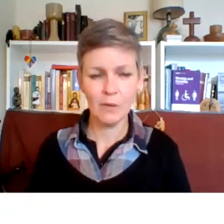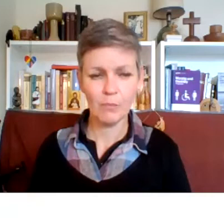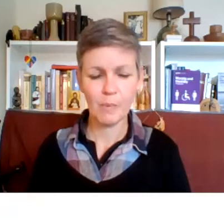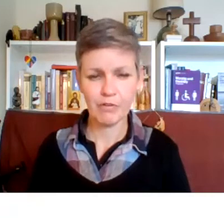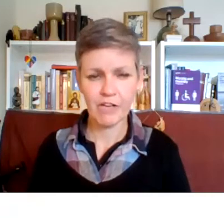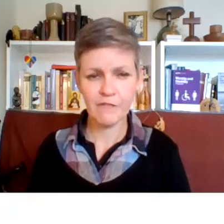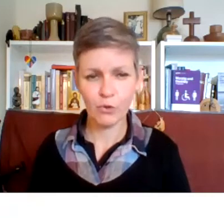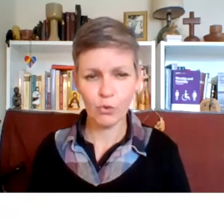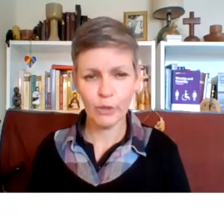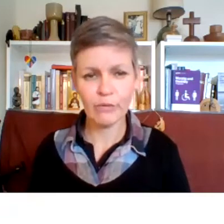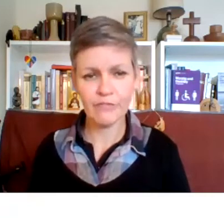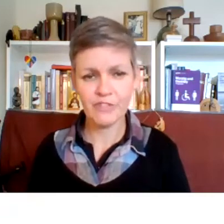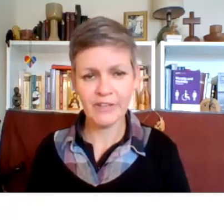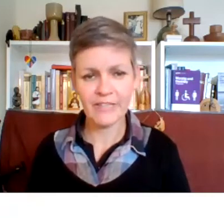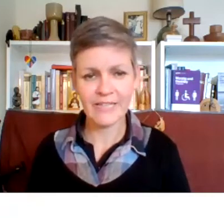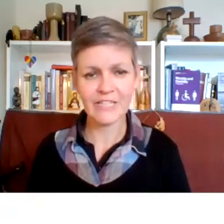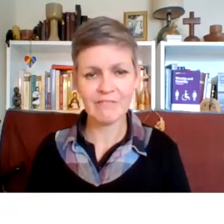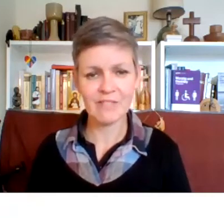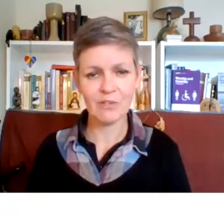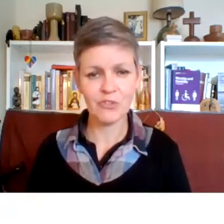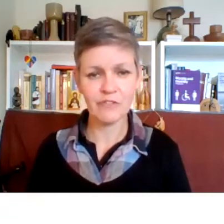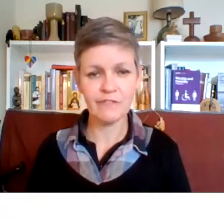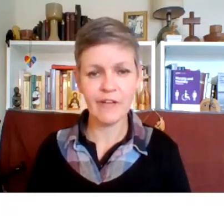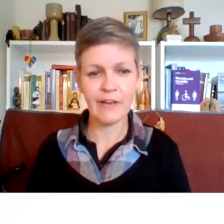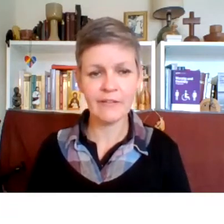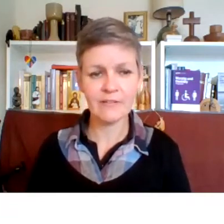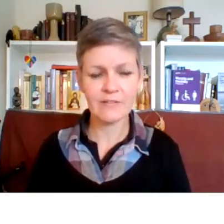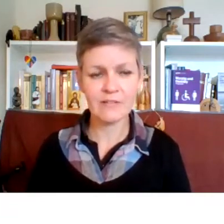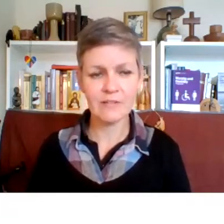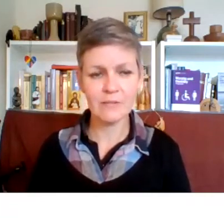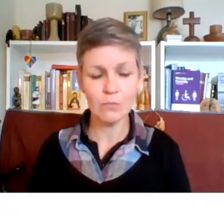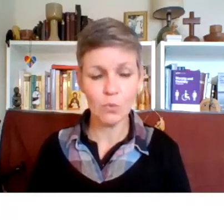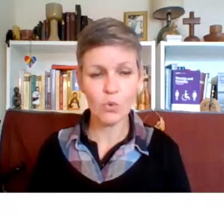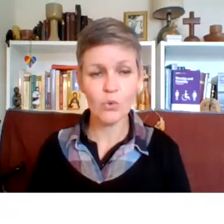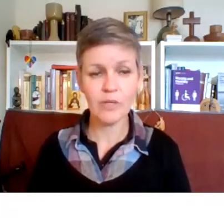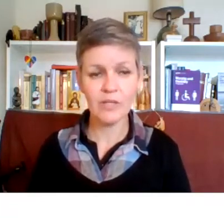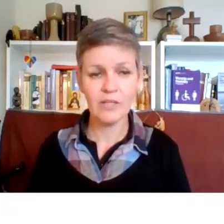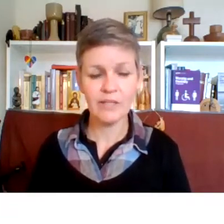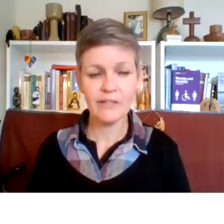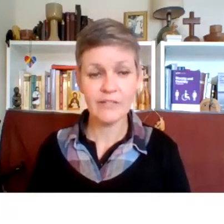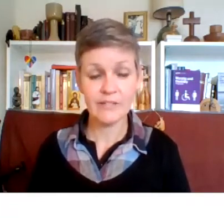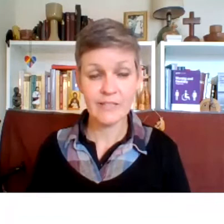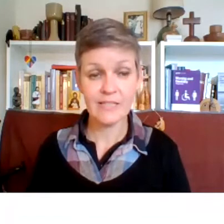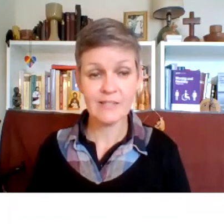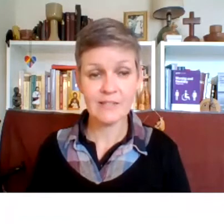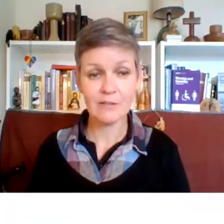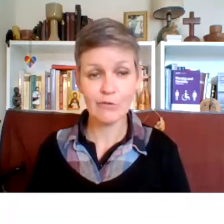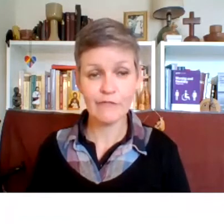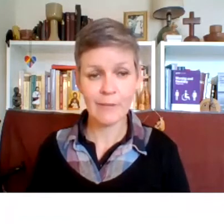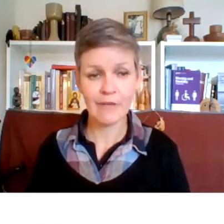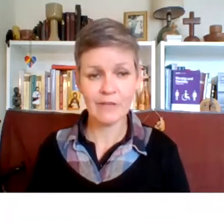We pray for all who have died as a result of violence, war, disease, or famine,